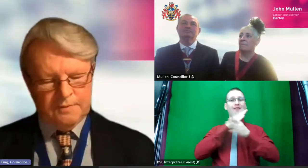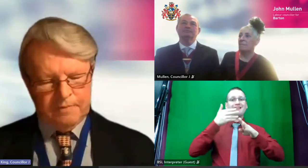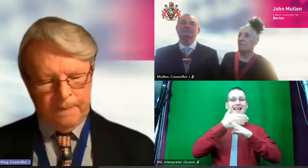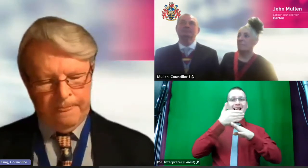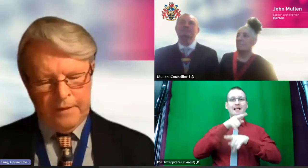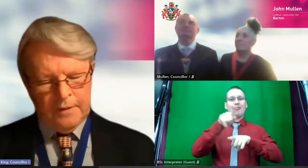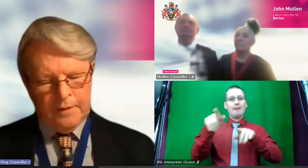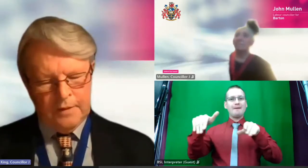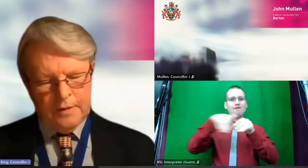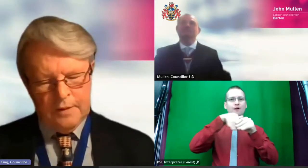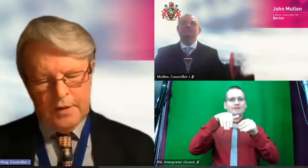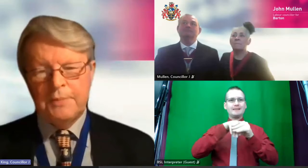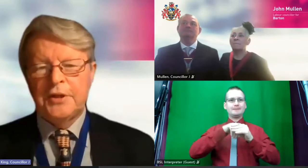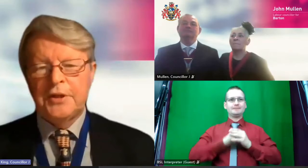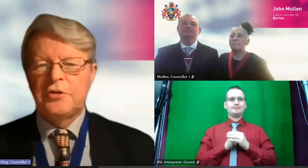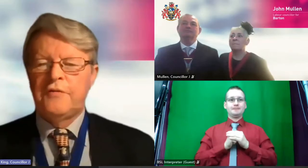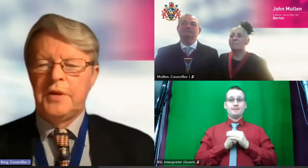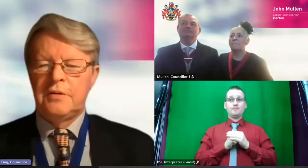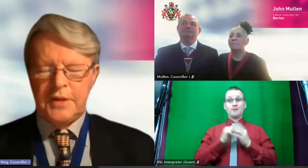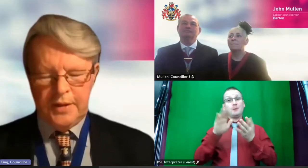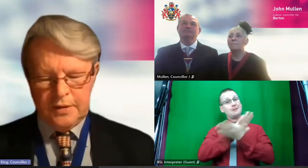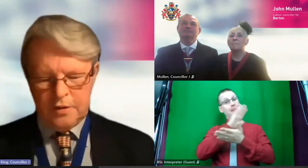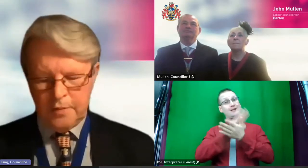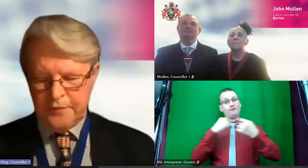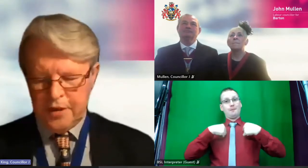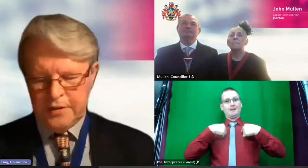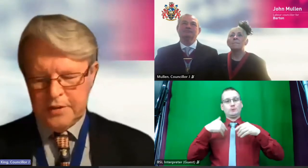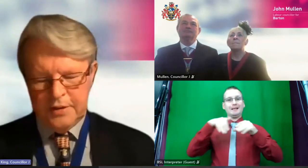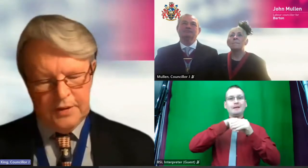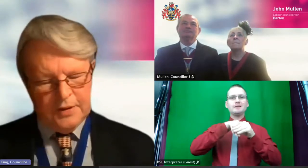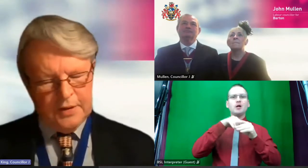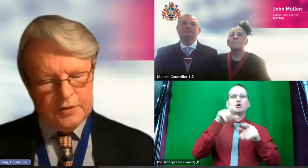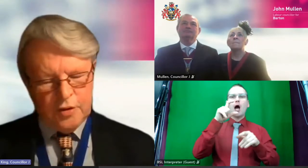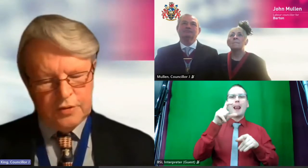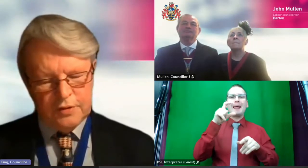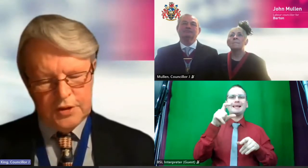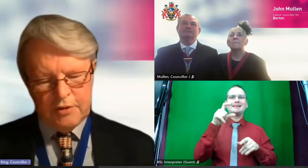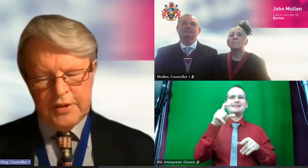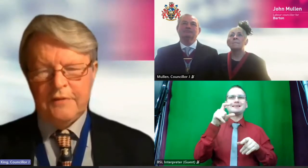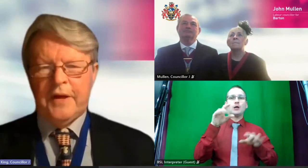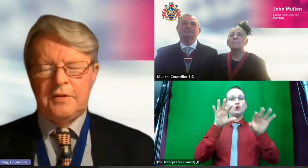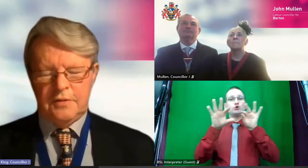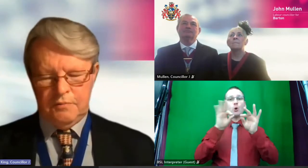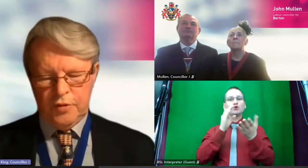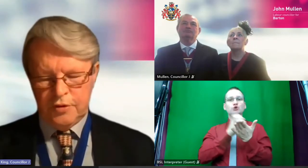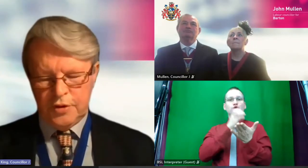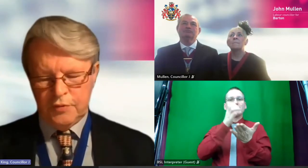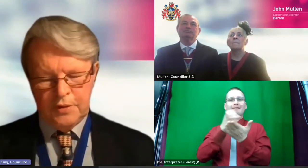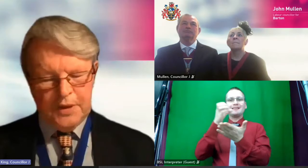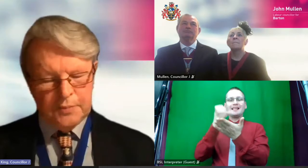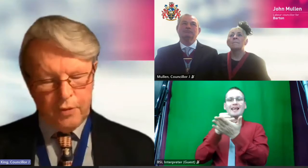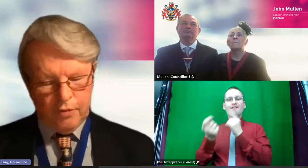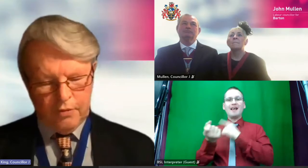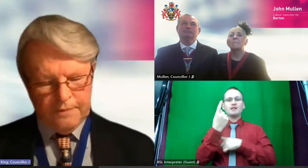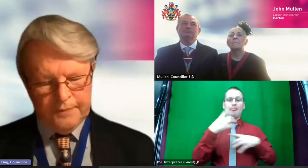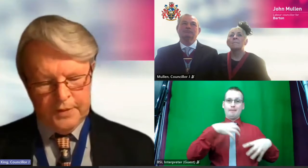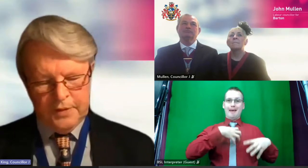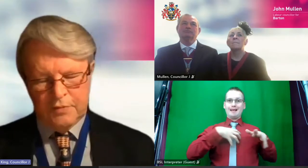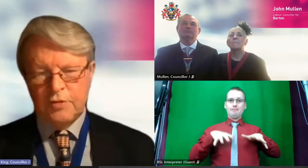in. It was a pleasure too for me to attend a couple of Charlie's chosen charity events. One such was the Mayor's